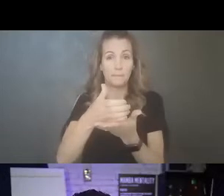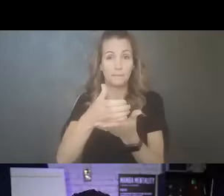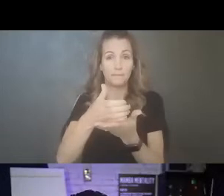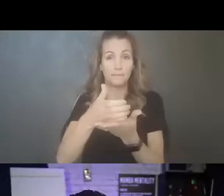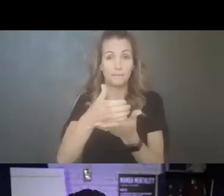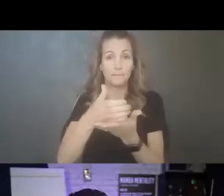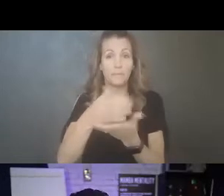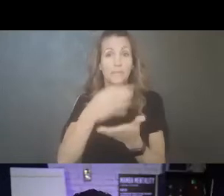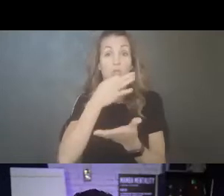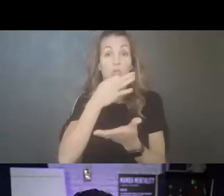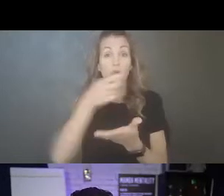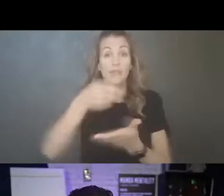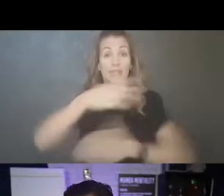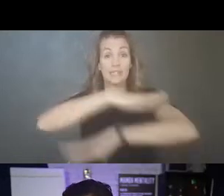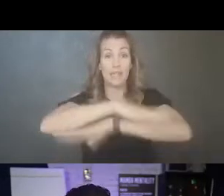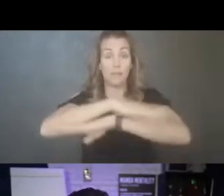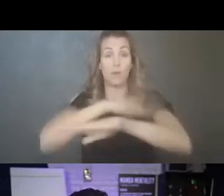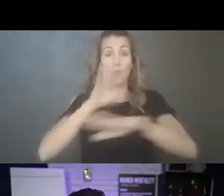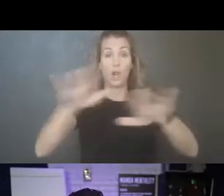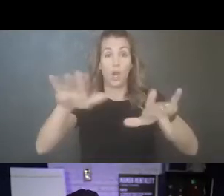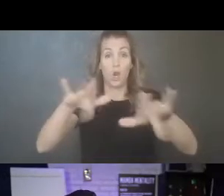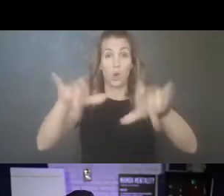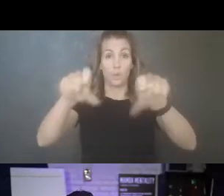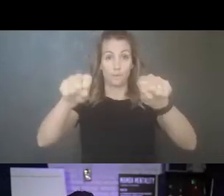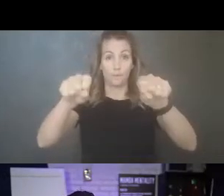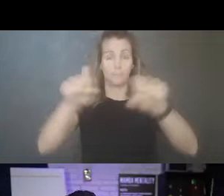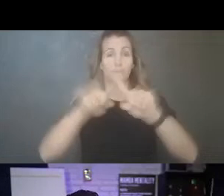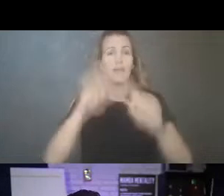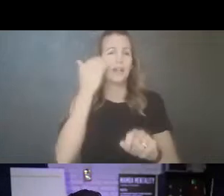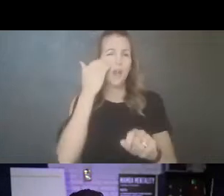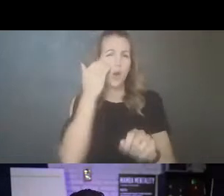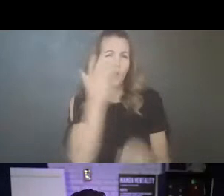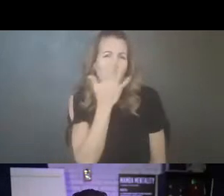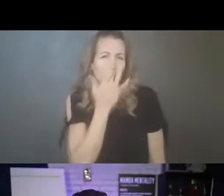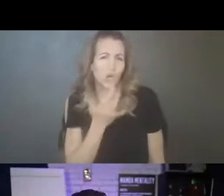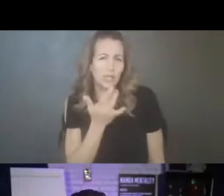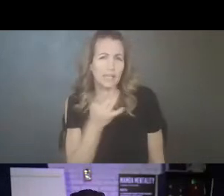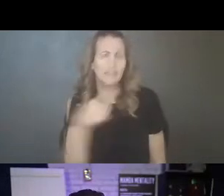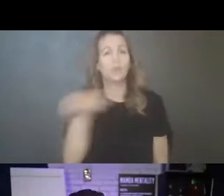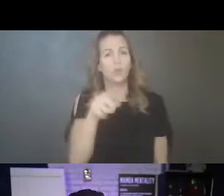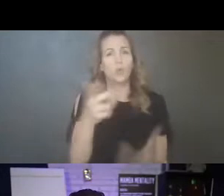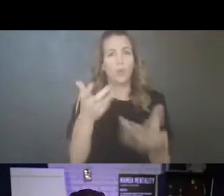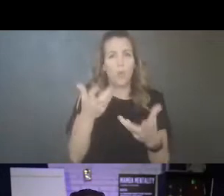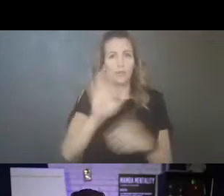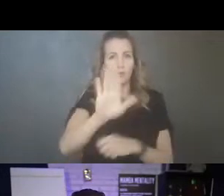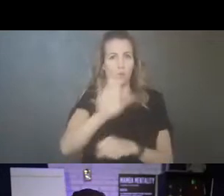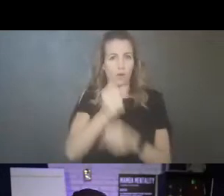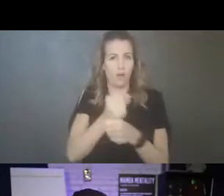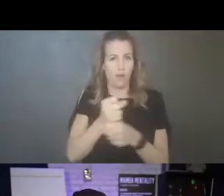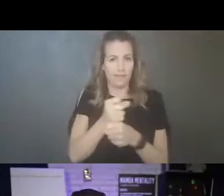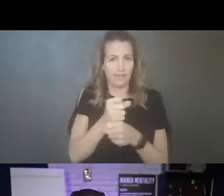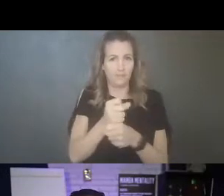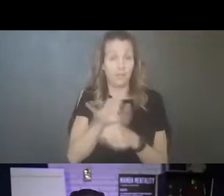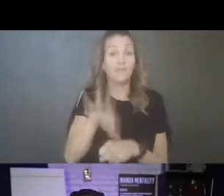Soon this table of coffee cups will be clear, but I know it's bright and early and you still want yours. So find